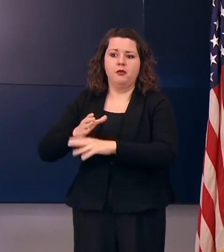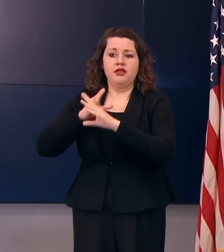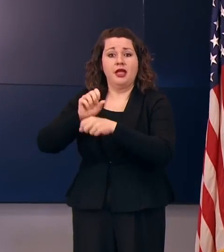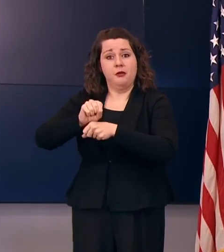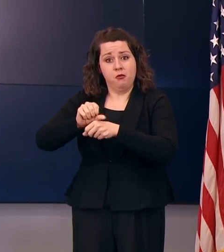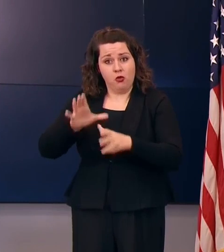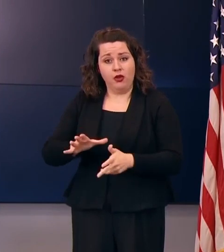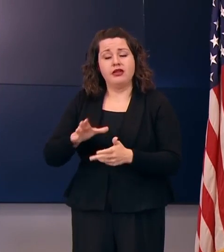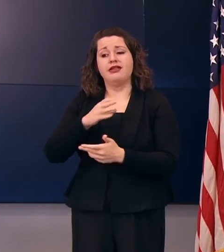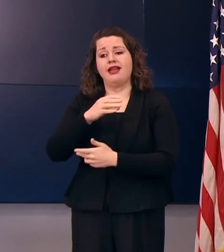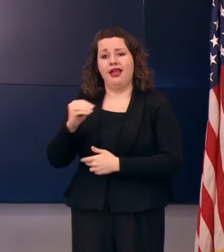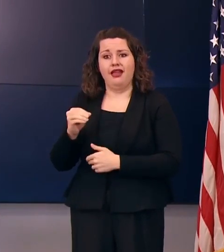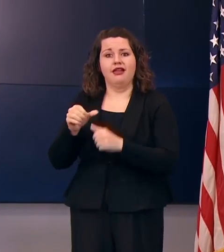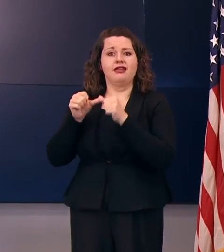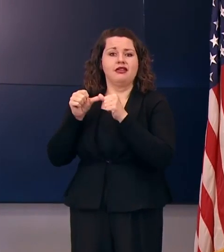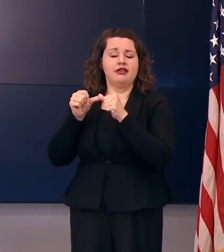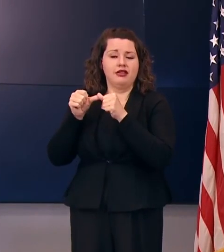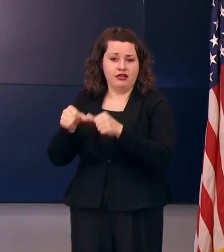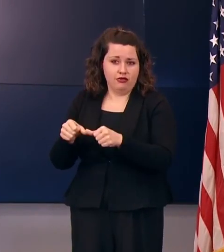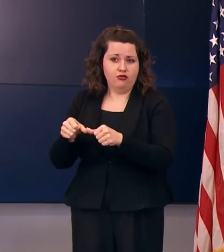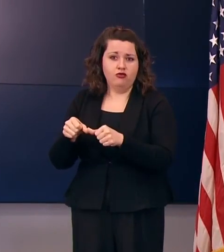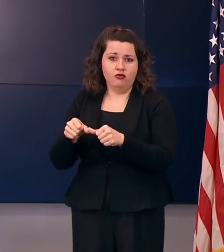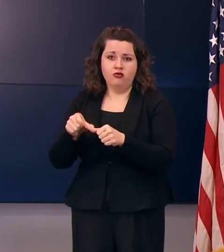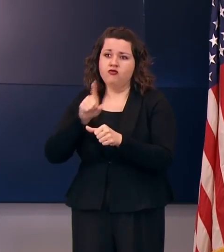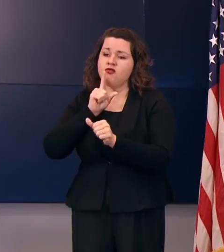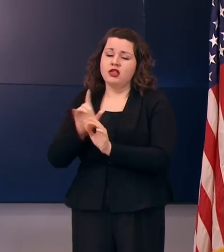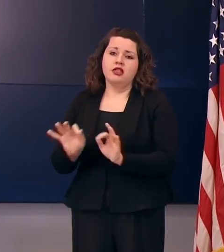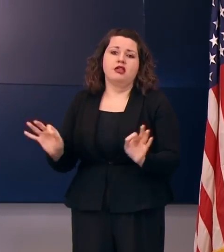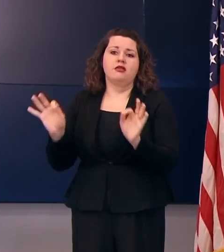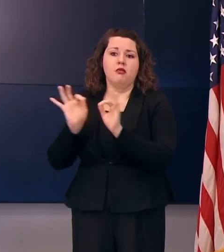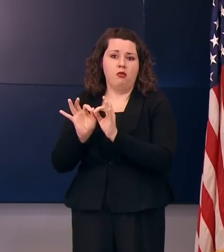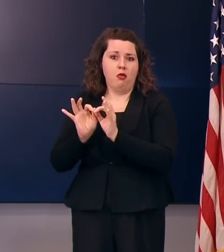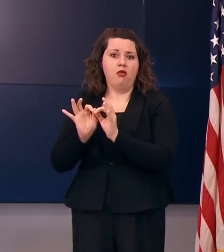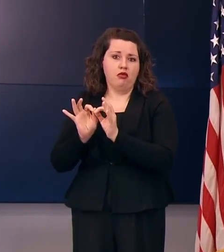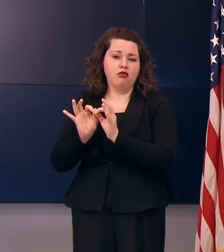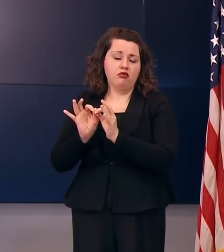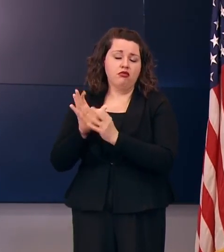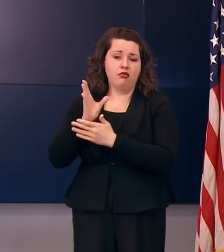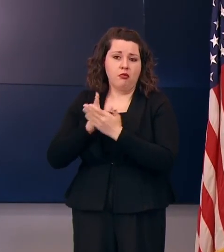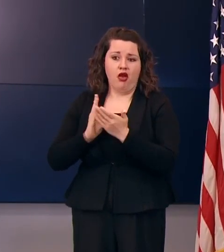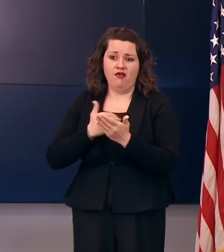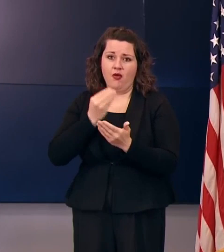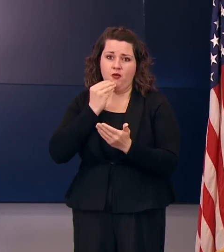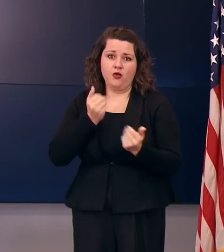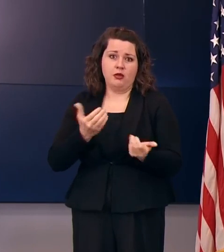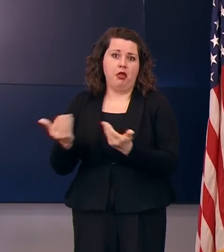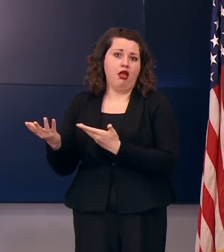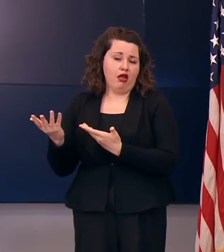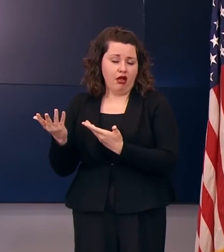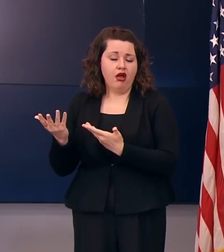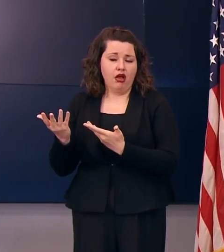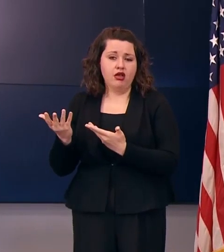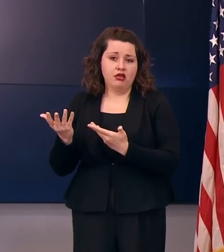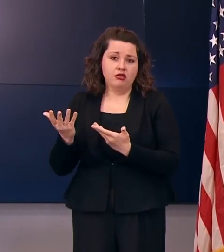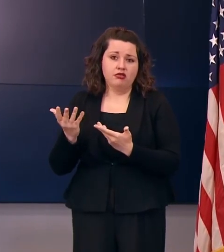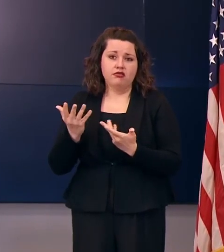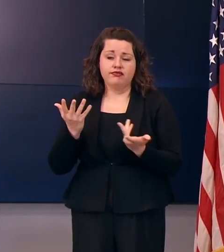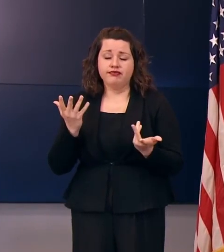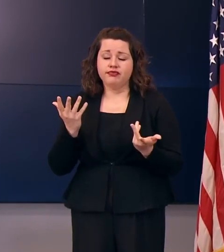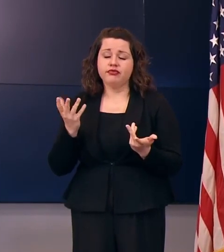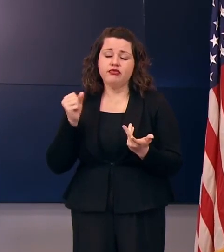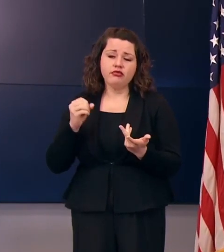the employees, but to continue a really critical piece of our food supply